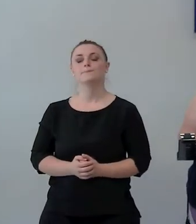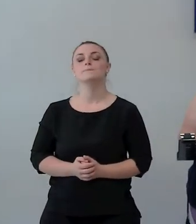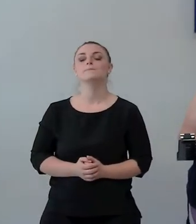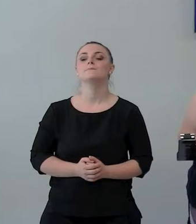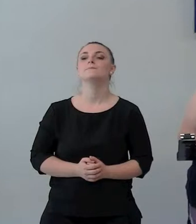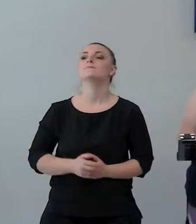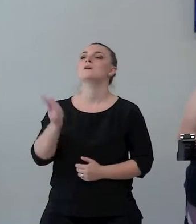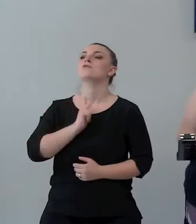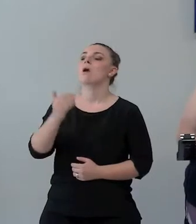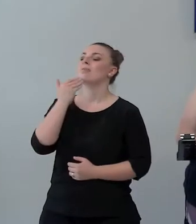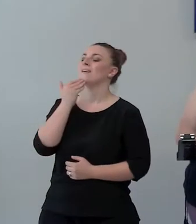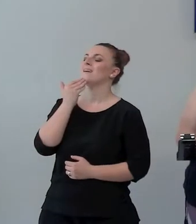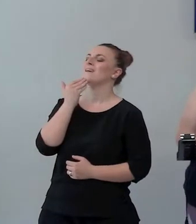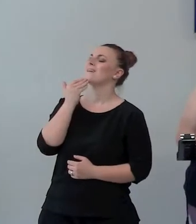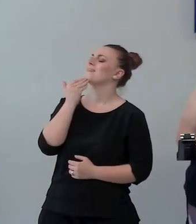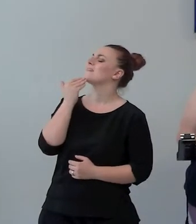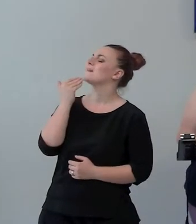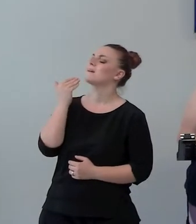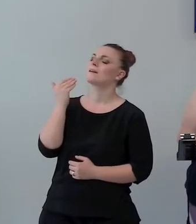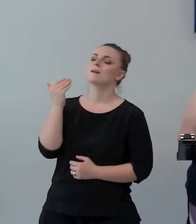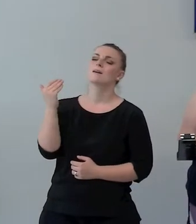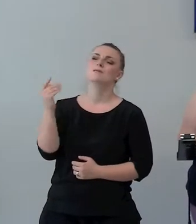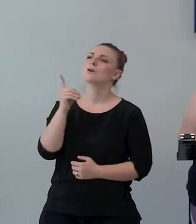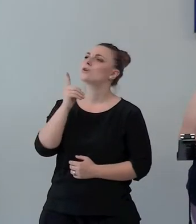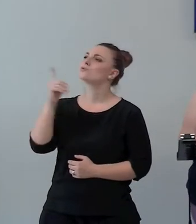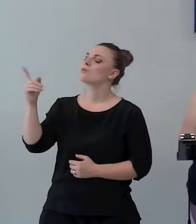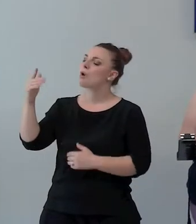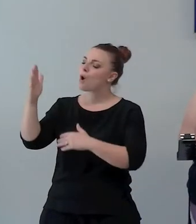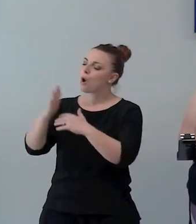Grazie Signore che sei tu il costruttore.